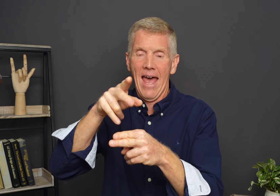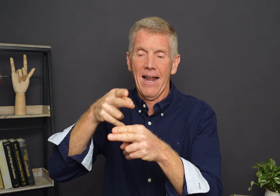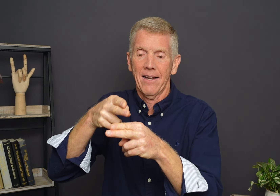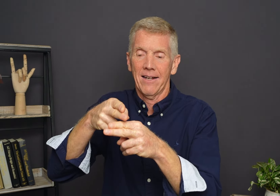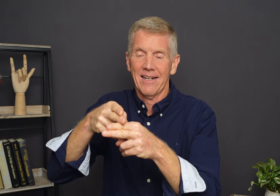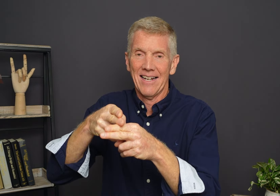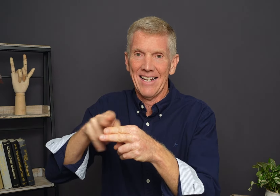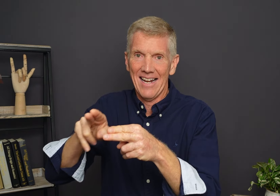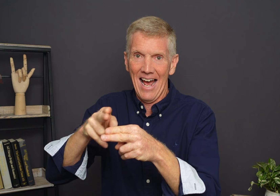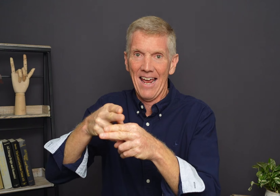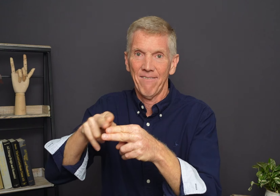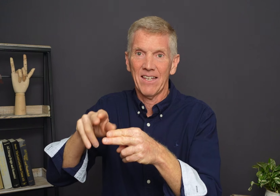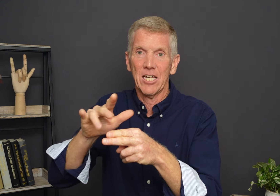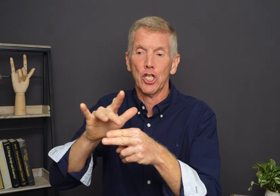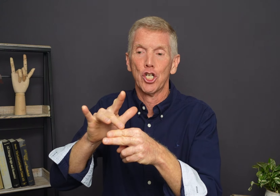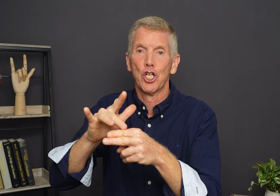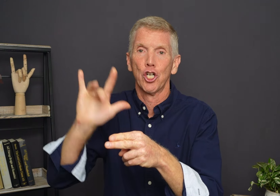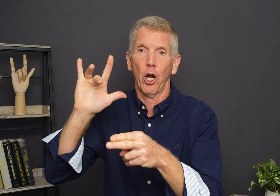That knife is sharp.